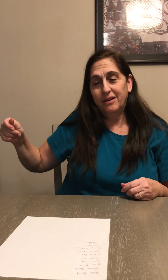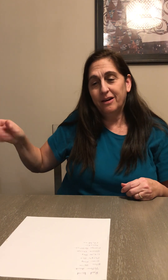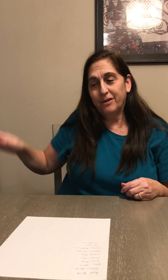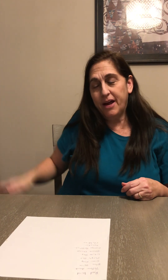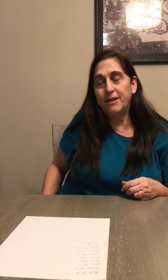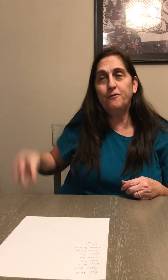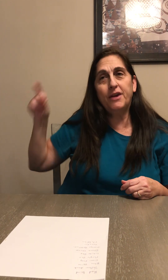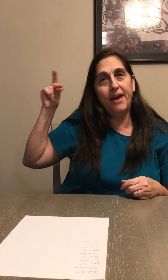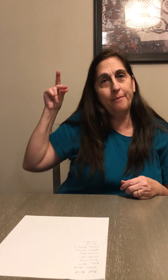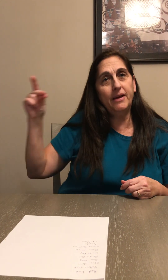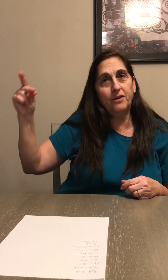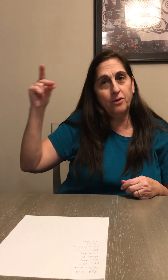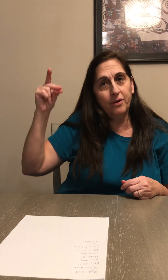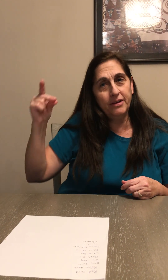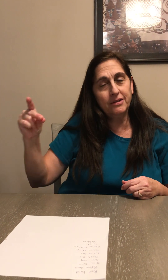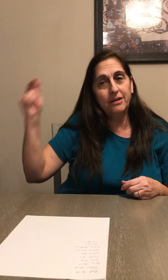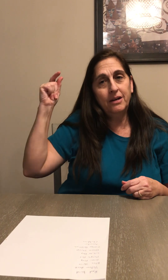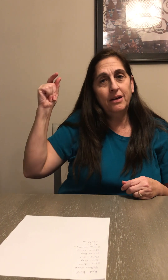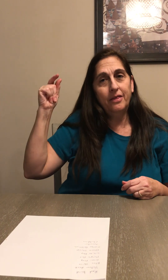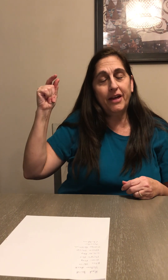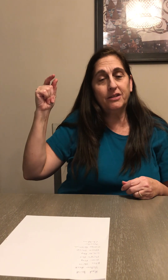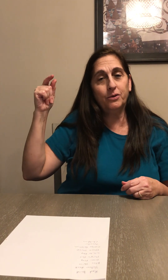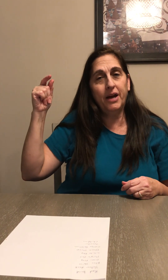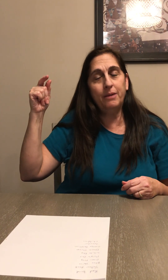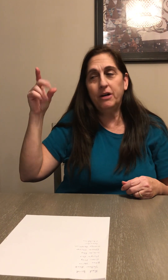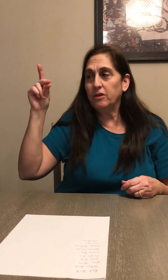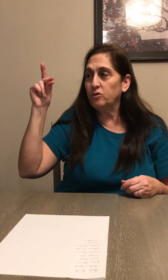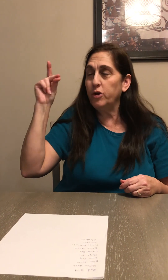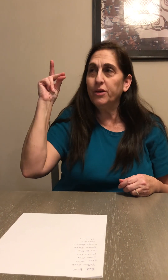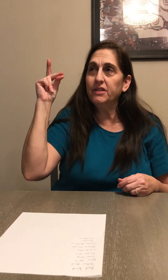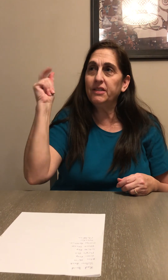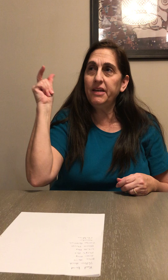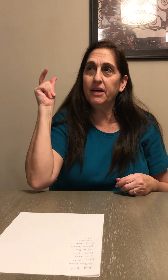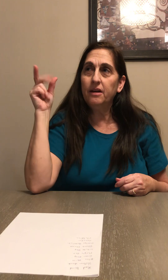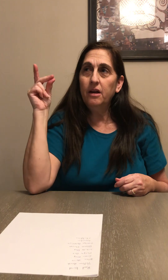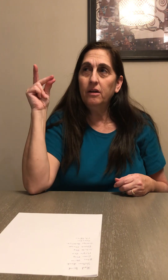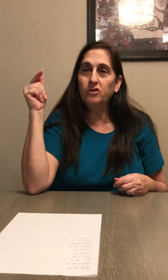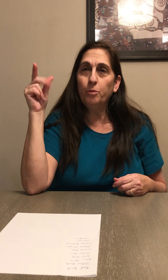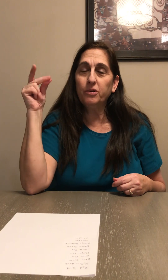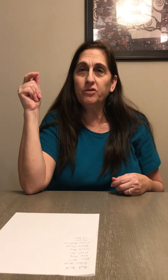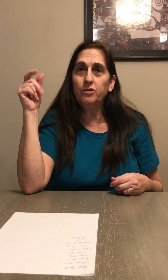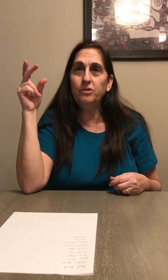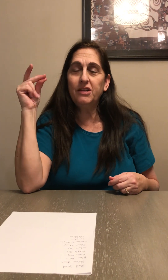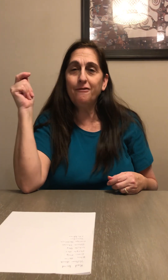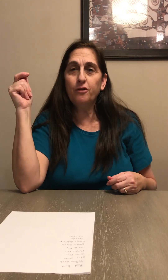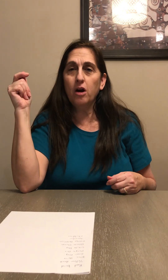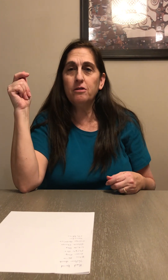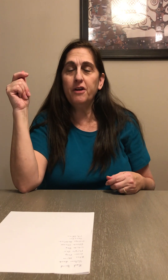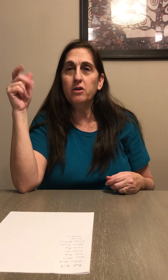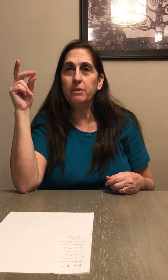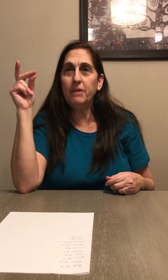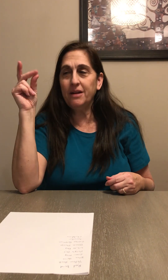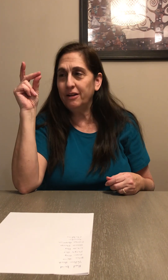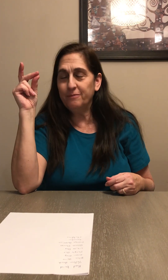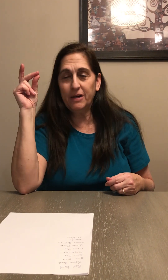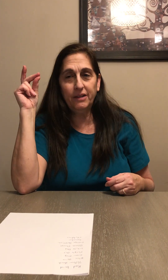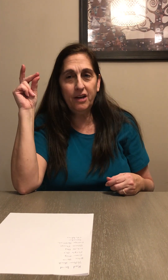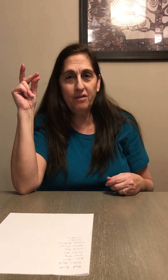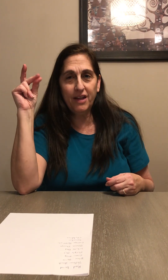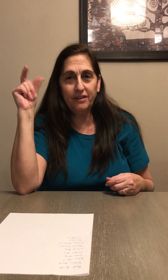Okay, and if you can't make the noise, that's okay, because you can see it. So a person who's deaf or hard of hearing may not even be able to hear that little